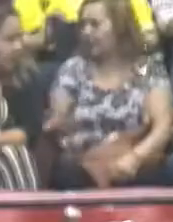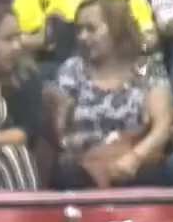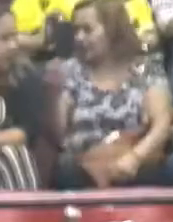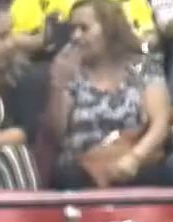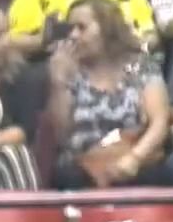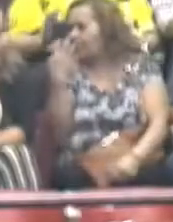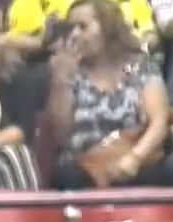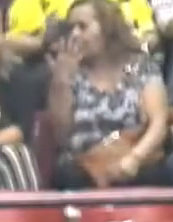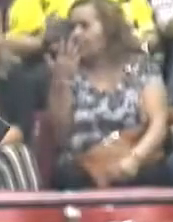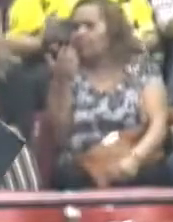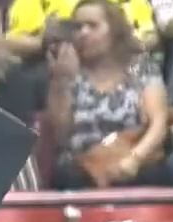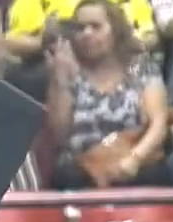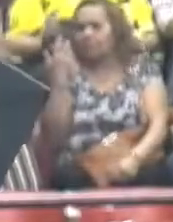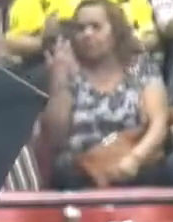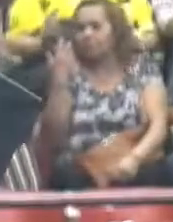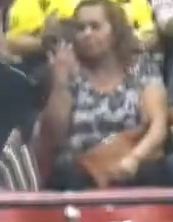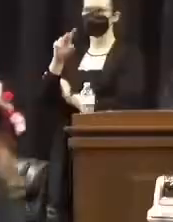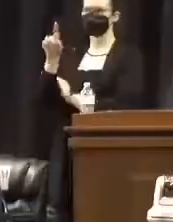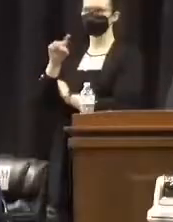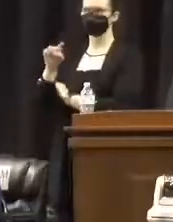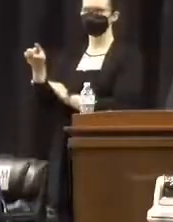Cassandra Lynn Alvarez.